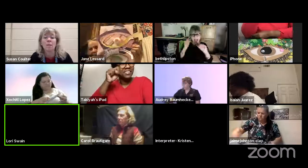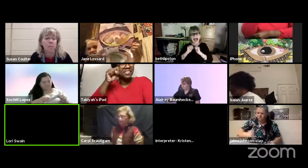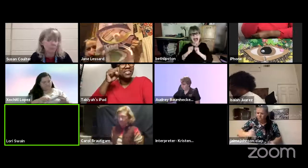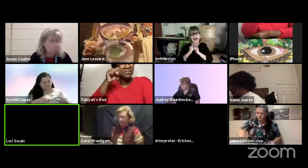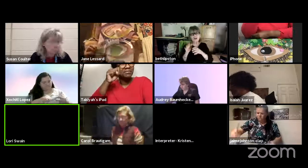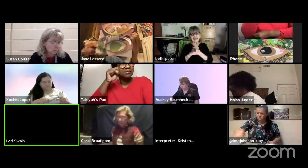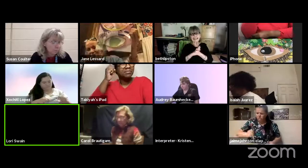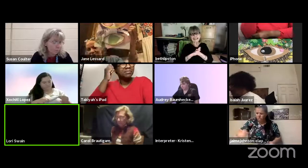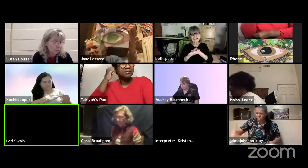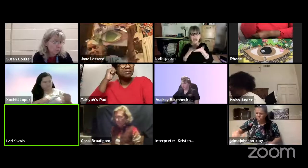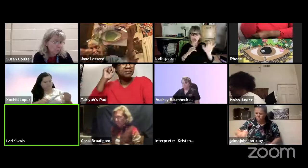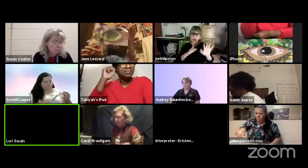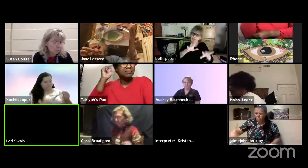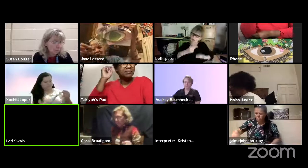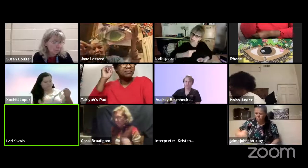my wall.